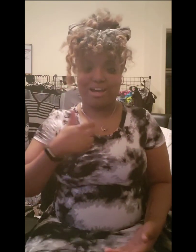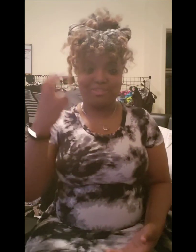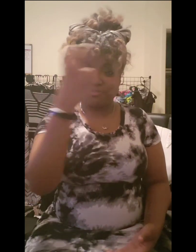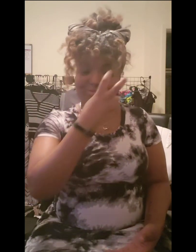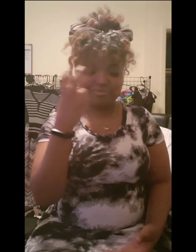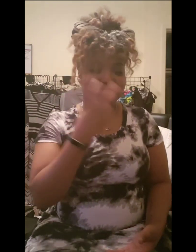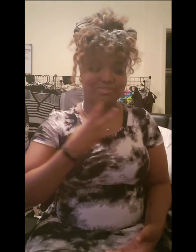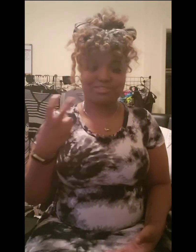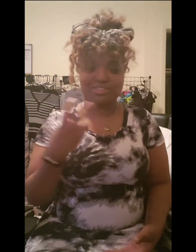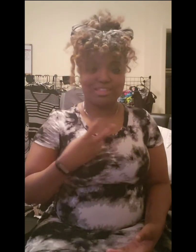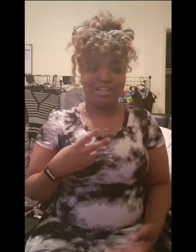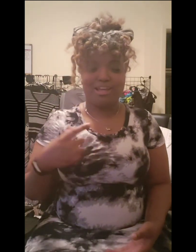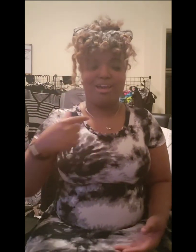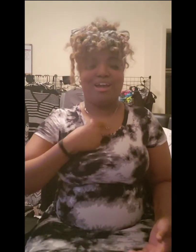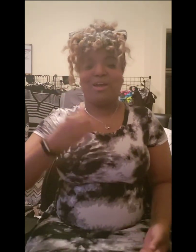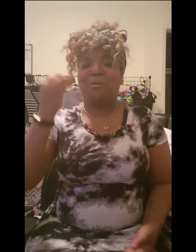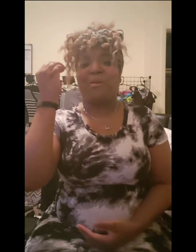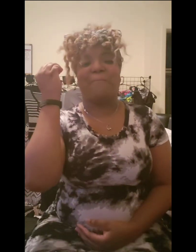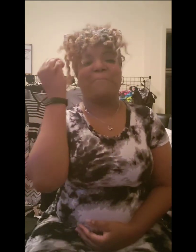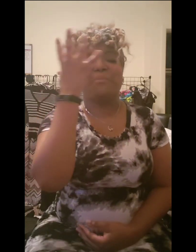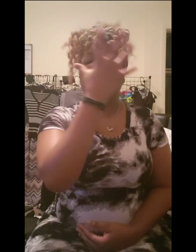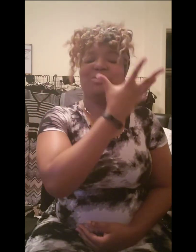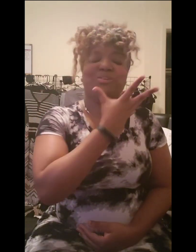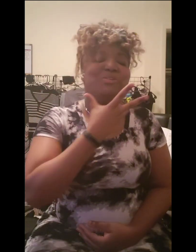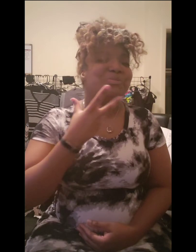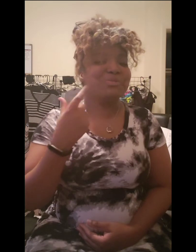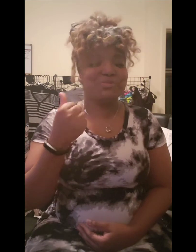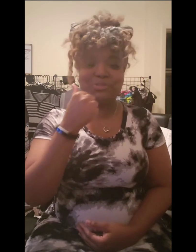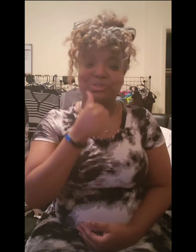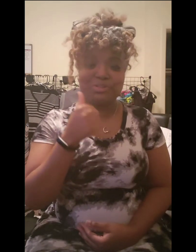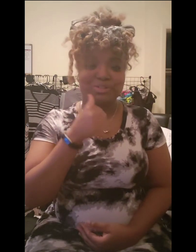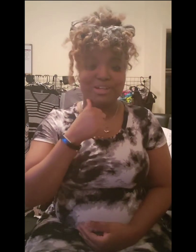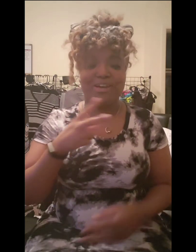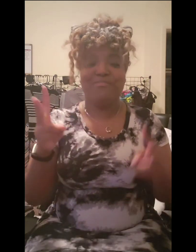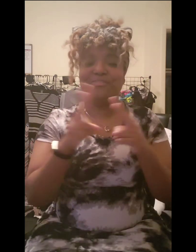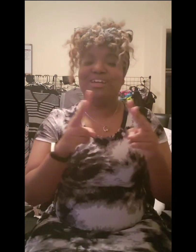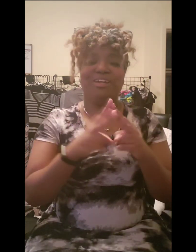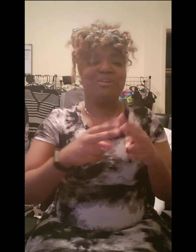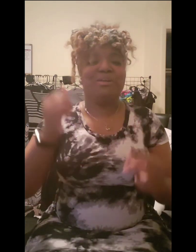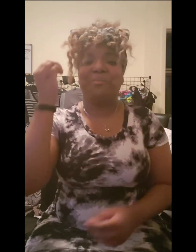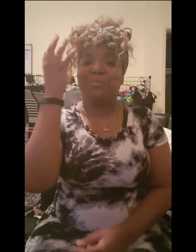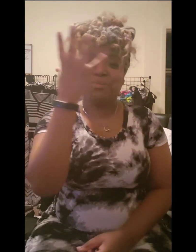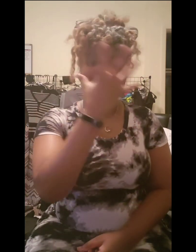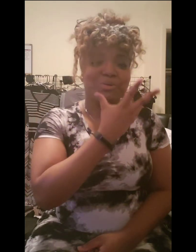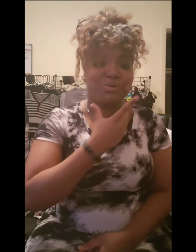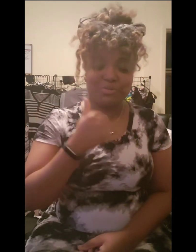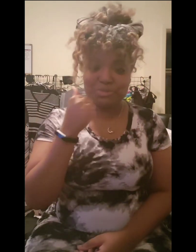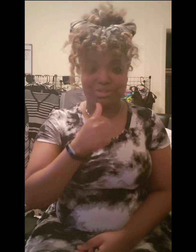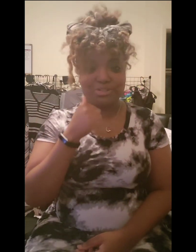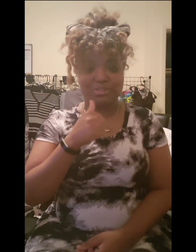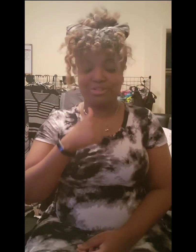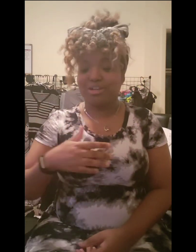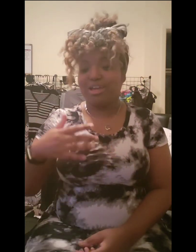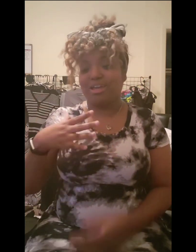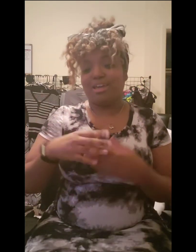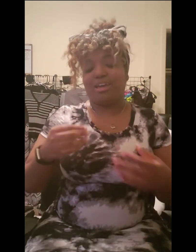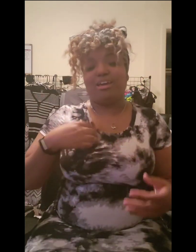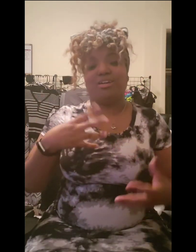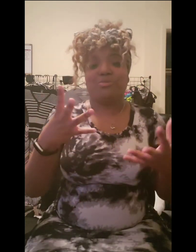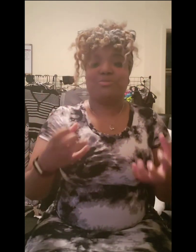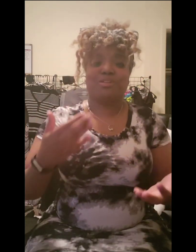27 years later, I can finally understand who I am. I finally know who I am. I can finally accept that I am a very beautiful